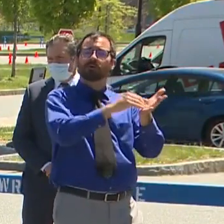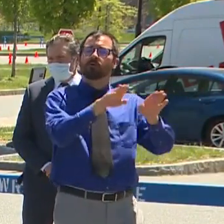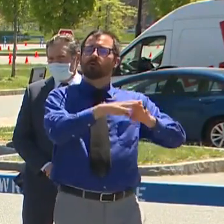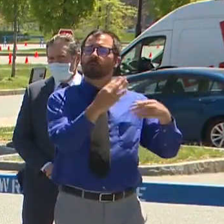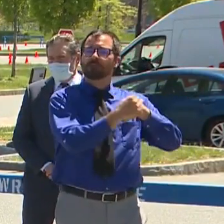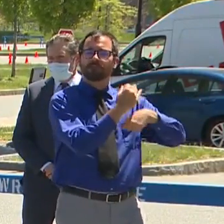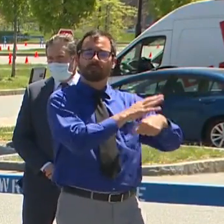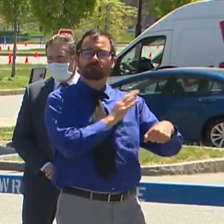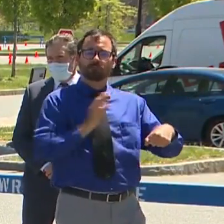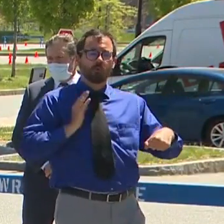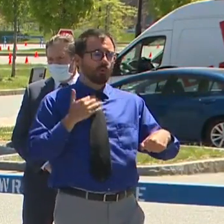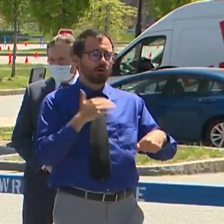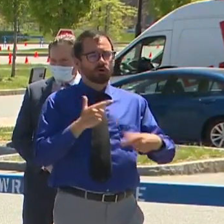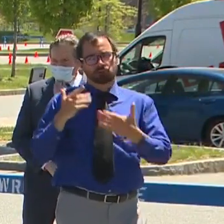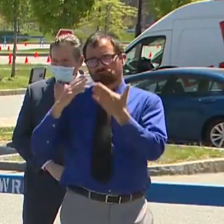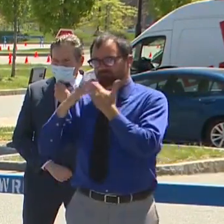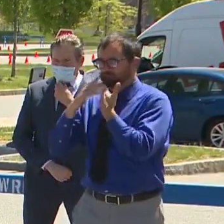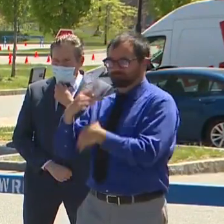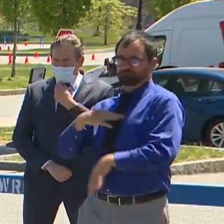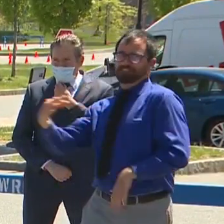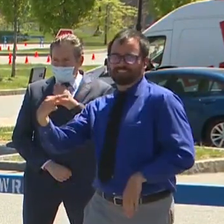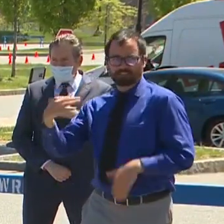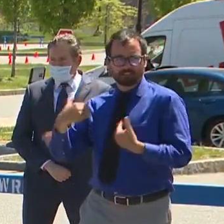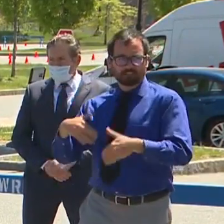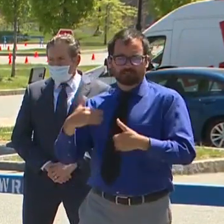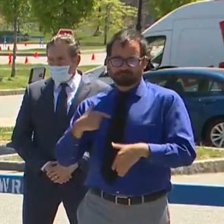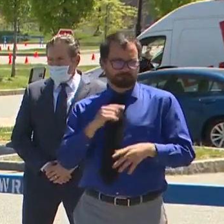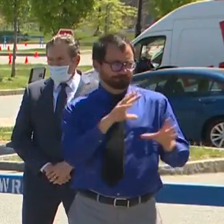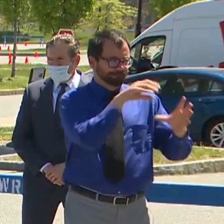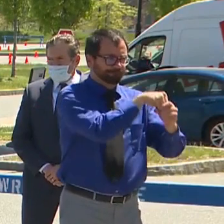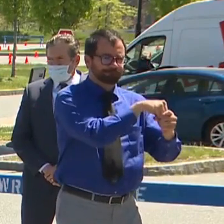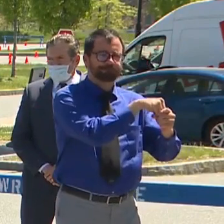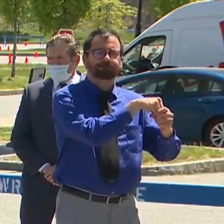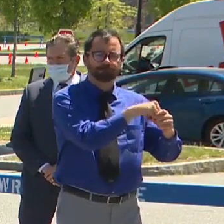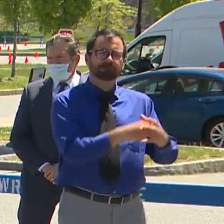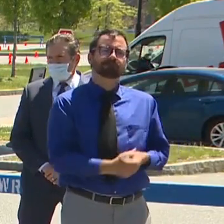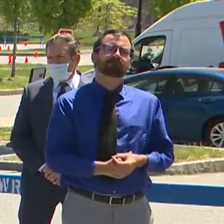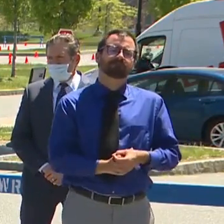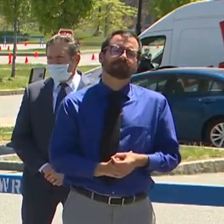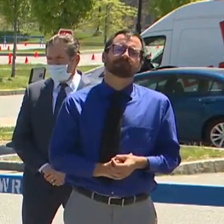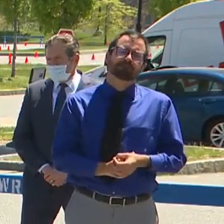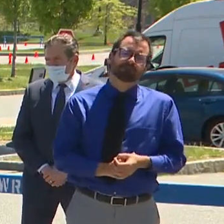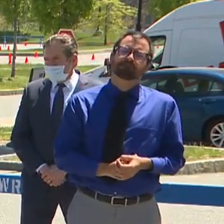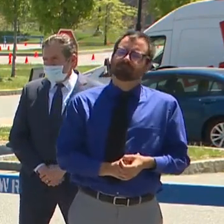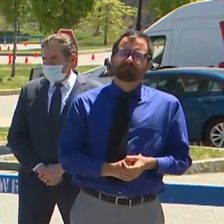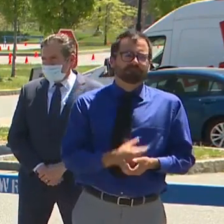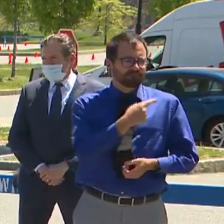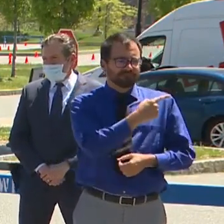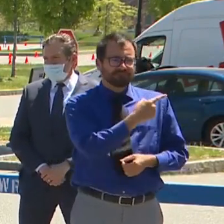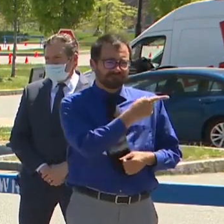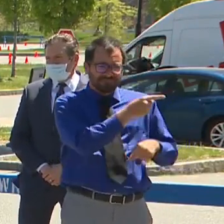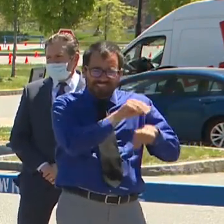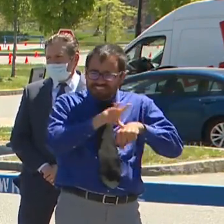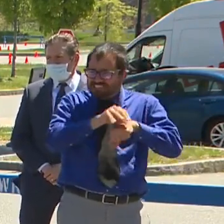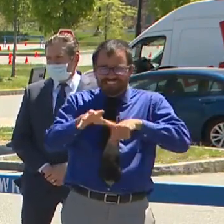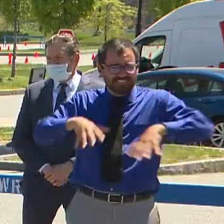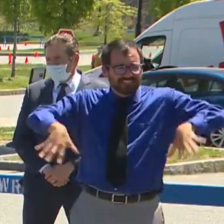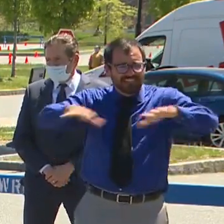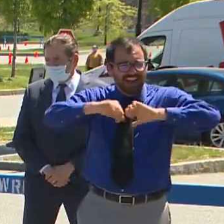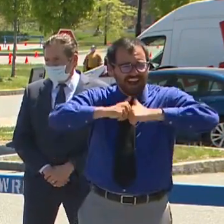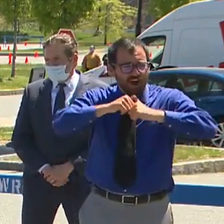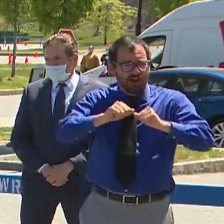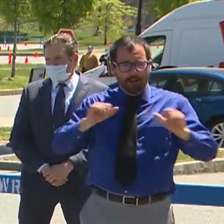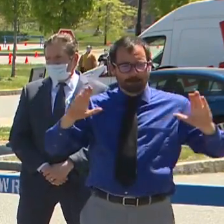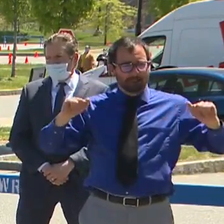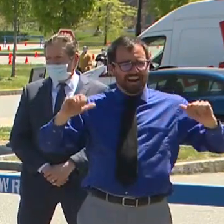a presentation from the Mass High Tech Council about how to plan to go back to work, and they showed us that a large variety